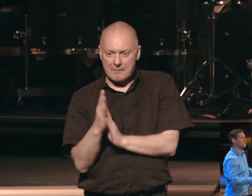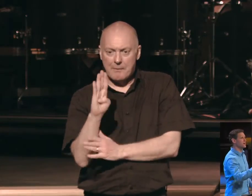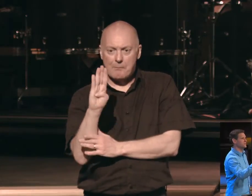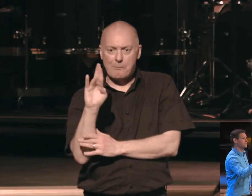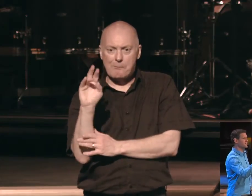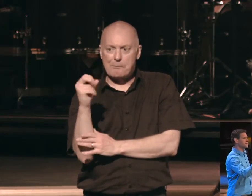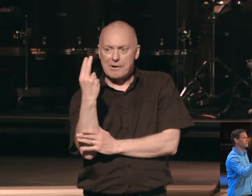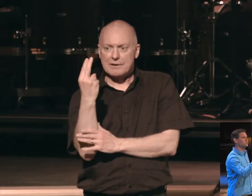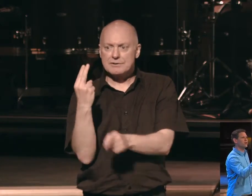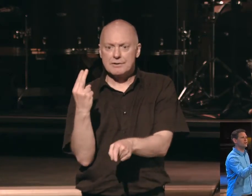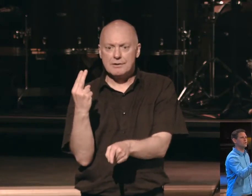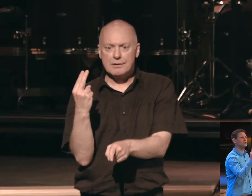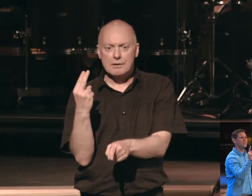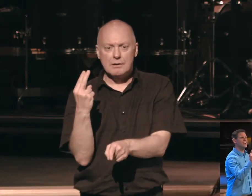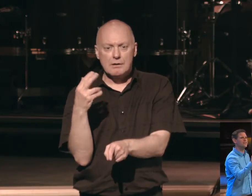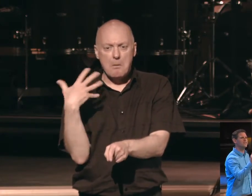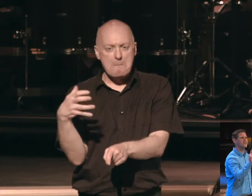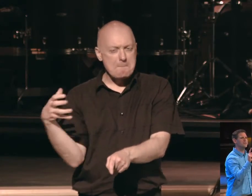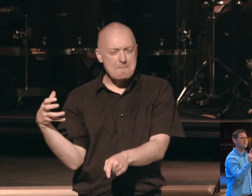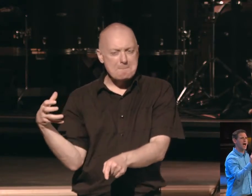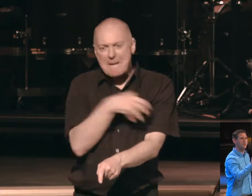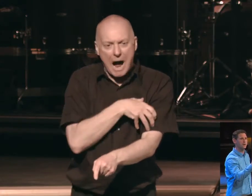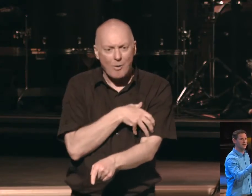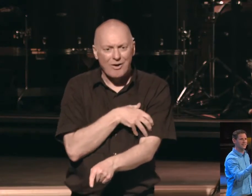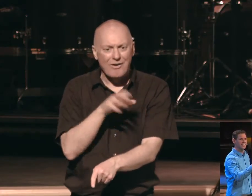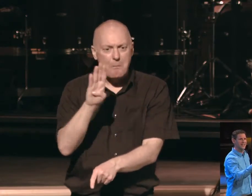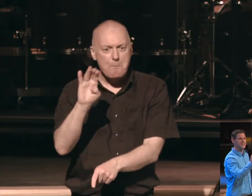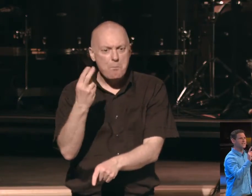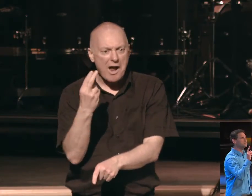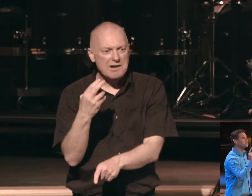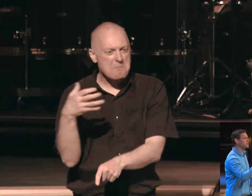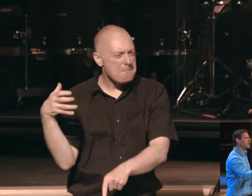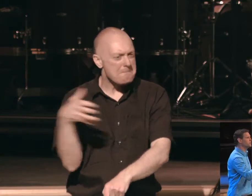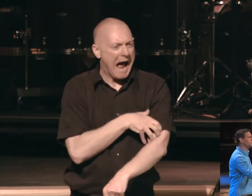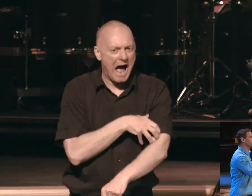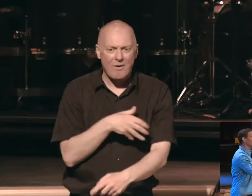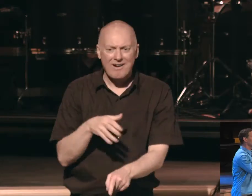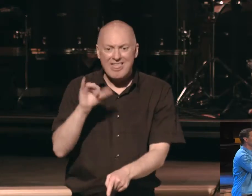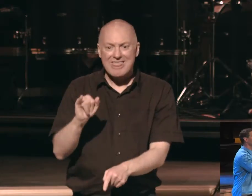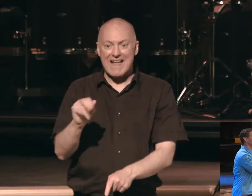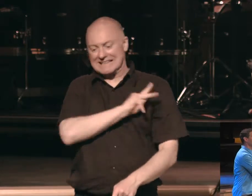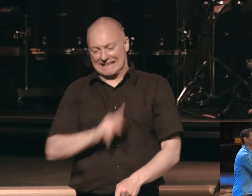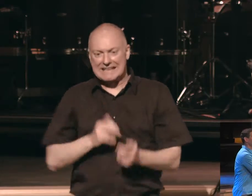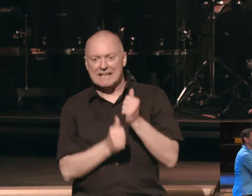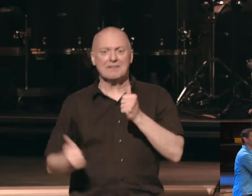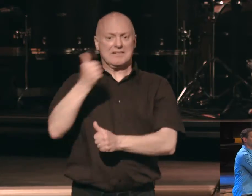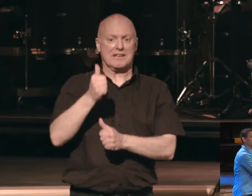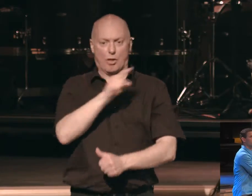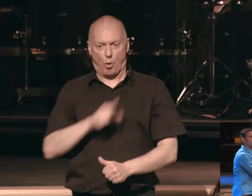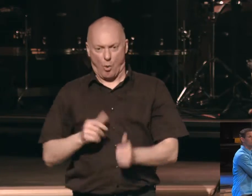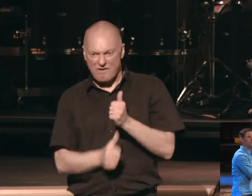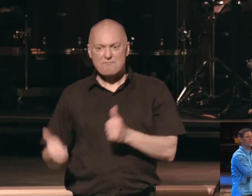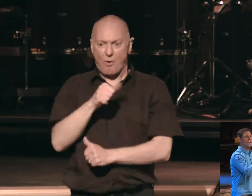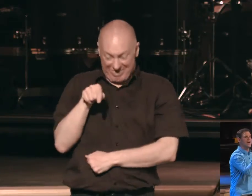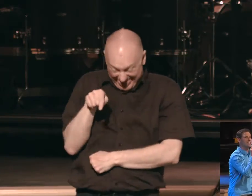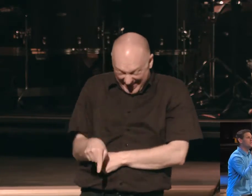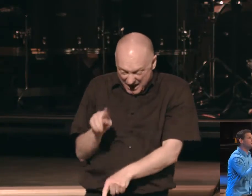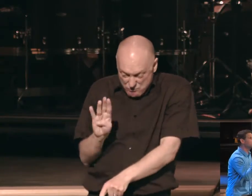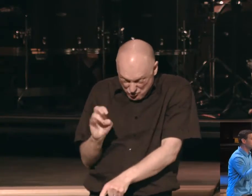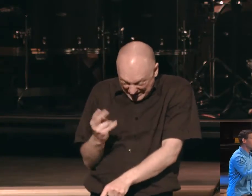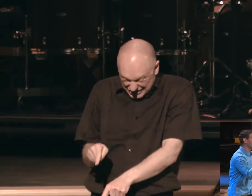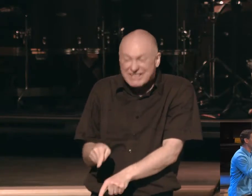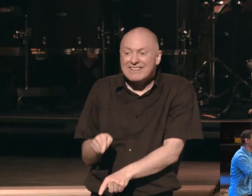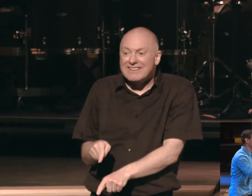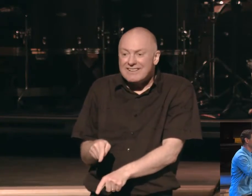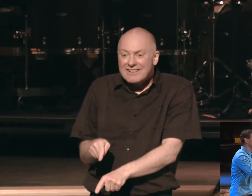in this branch holds infinite power. This branch will be the King of Kings and the Lord of Lords. And